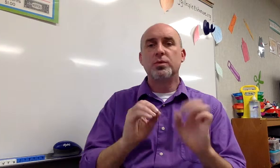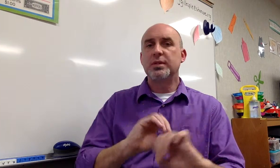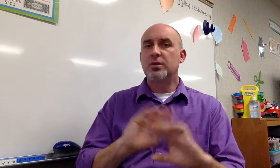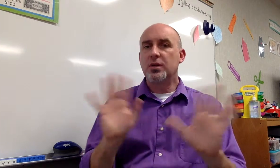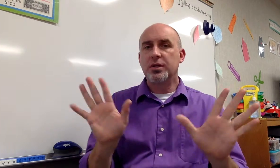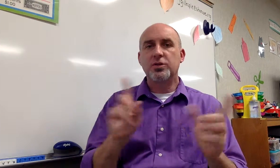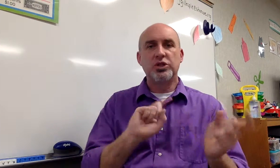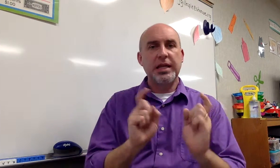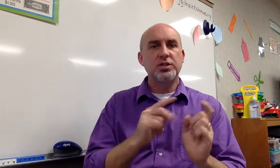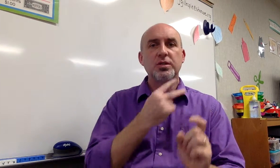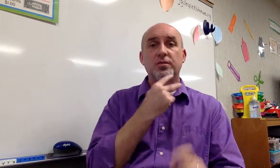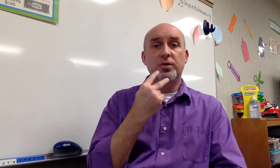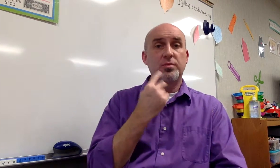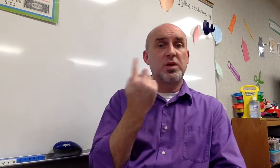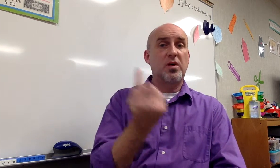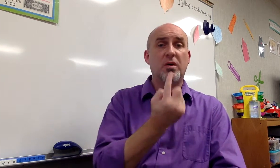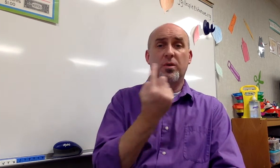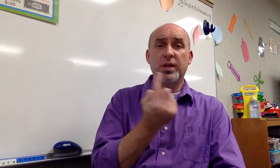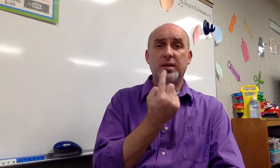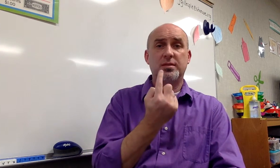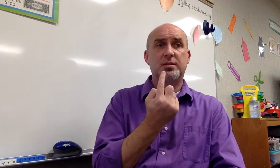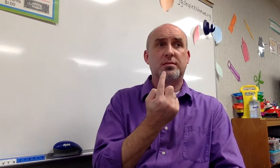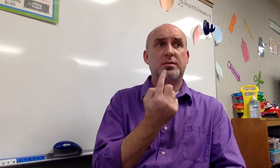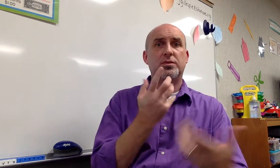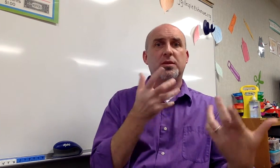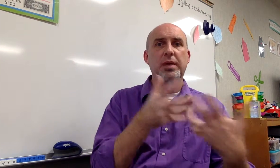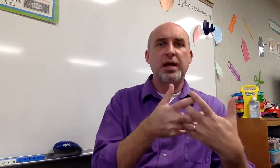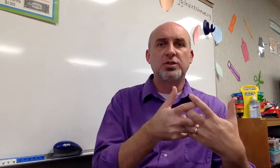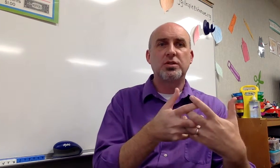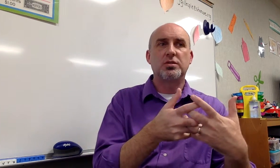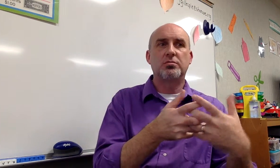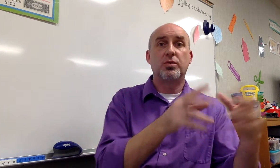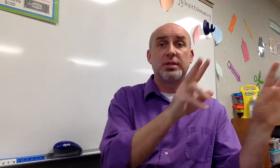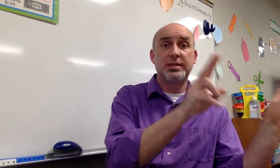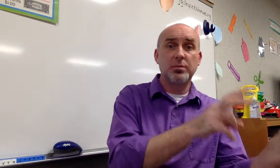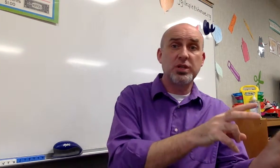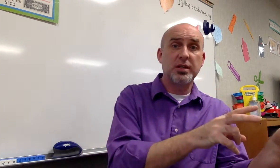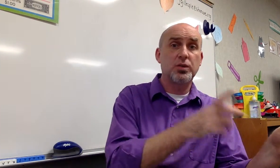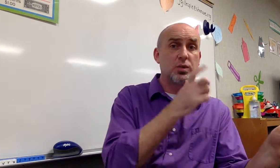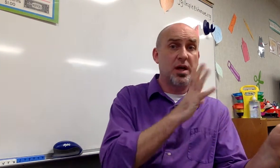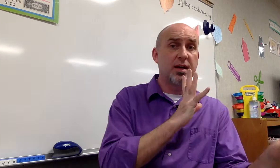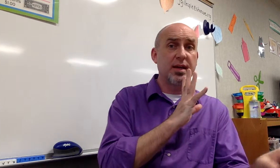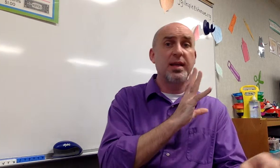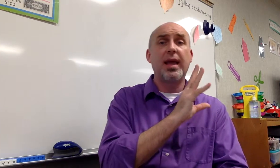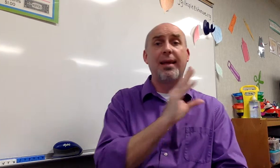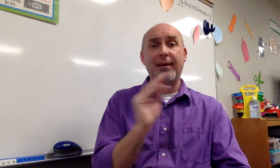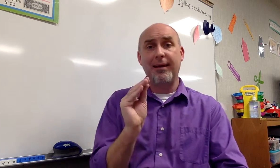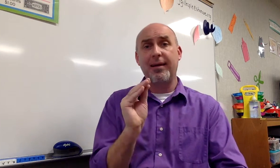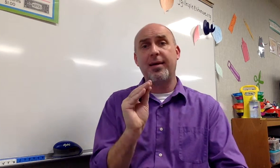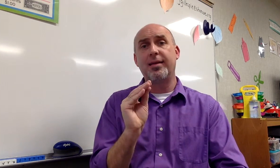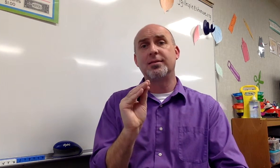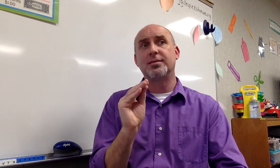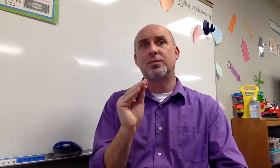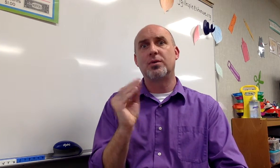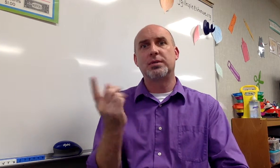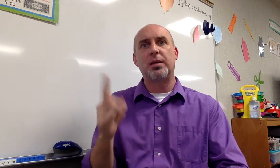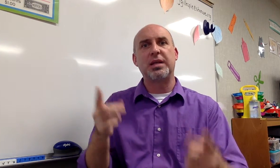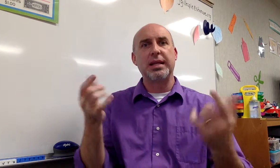that are clear, changing the verbs always, to match both the subject, who's talking, and whether it's happening